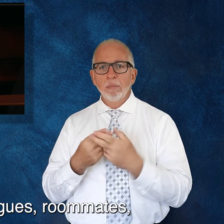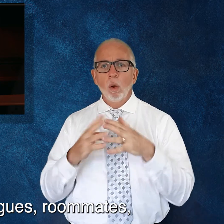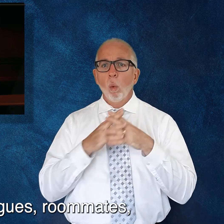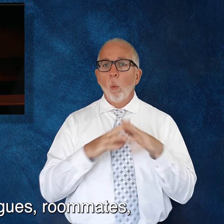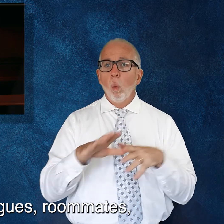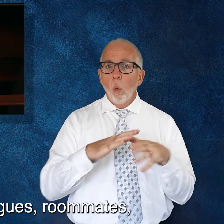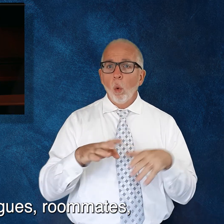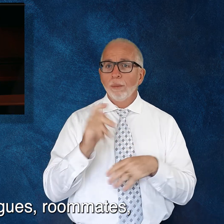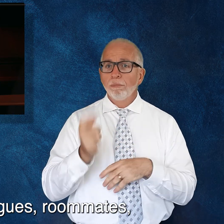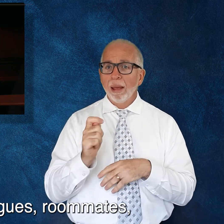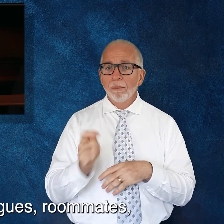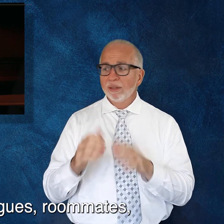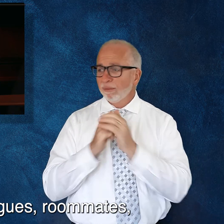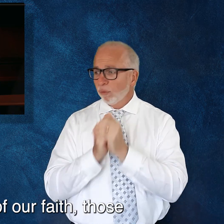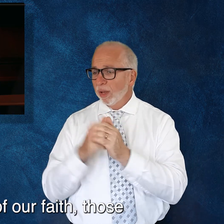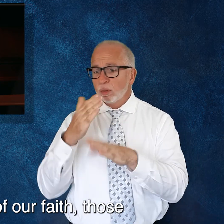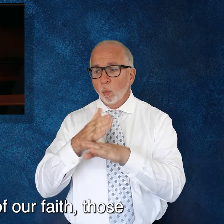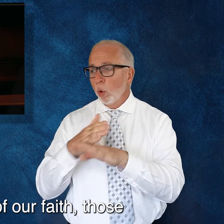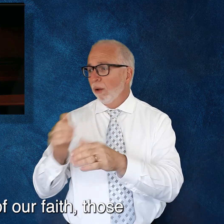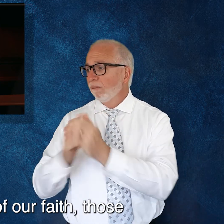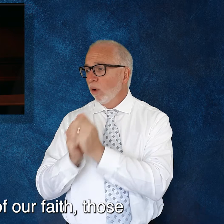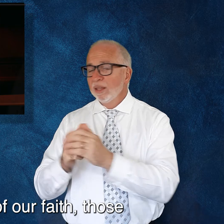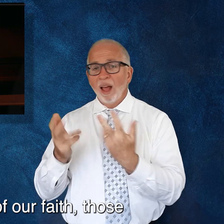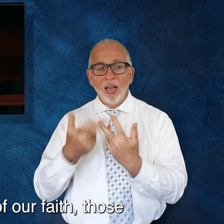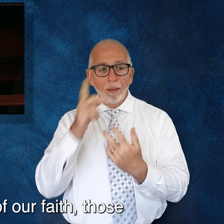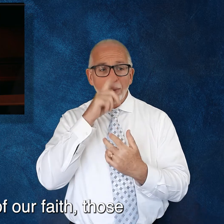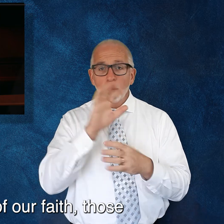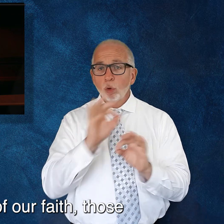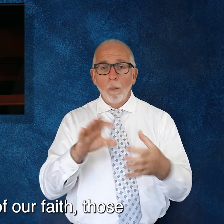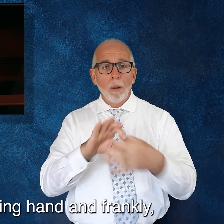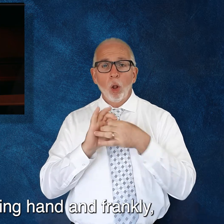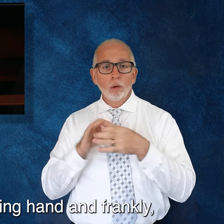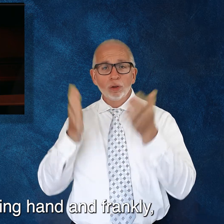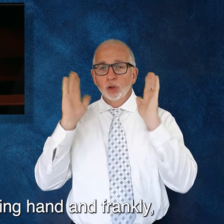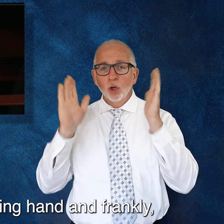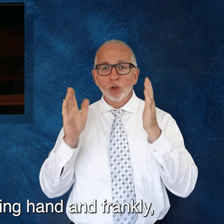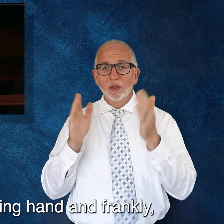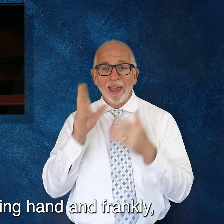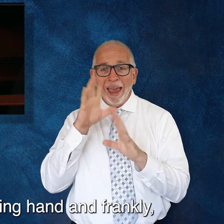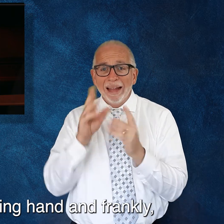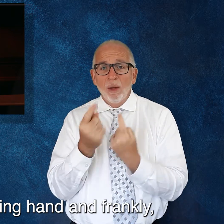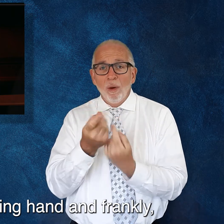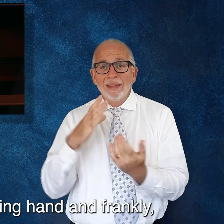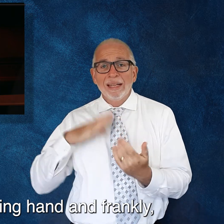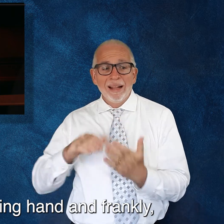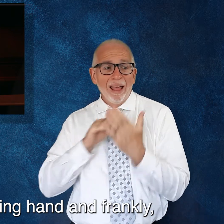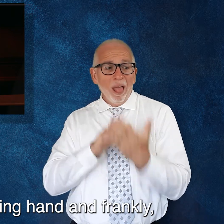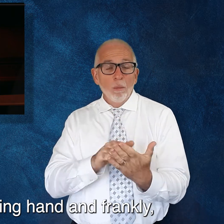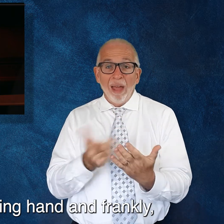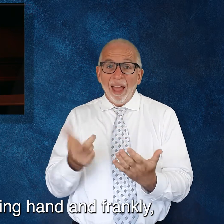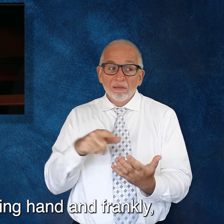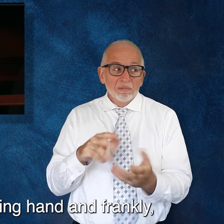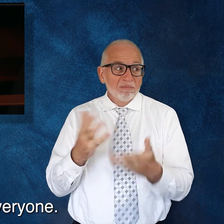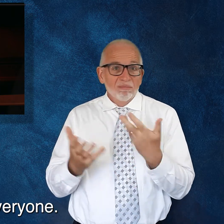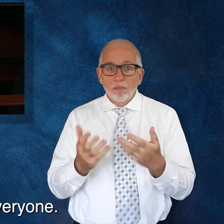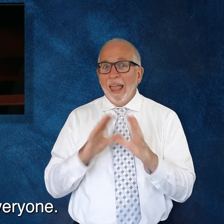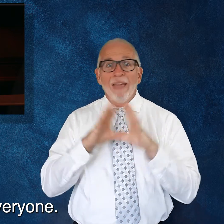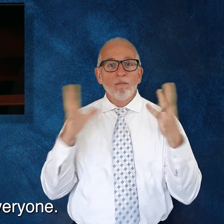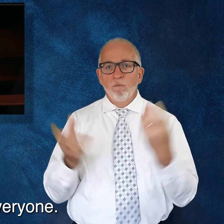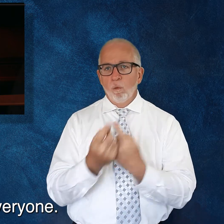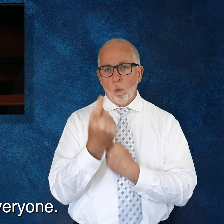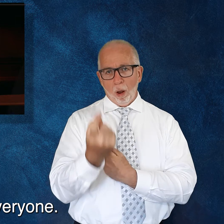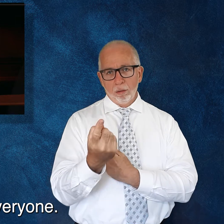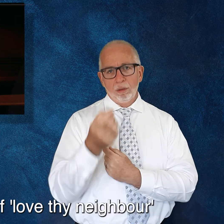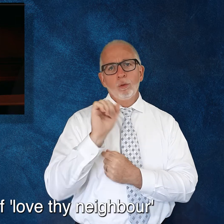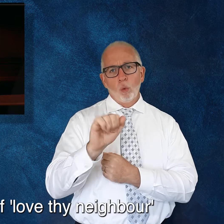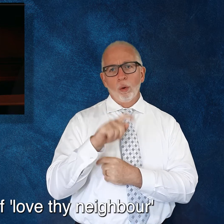work colleagues, roommates, those not of our faith, those needing a helping hand, and, frankly, everyone.